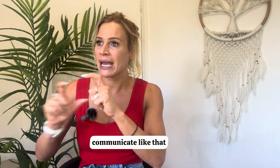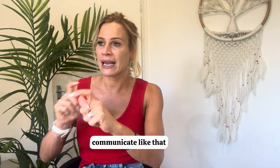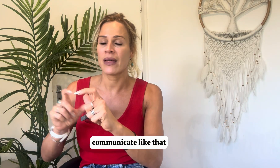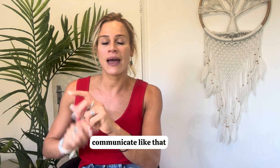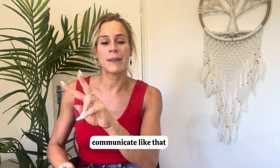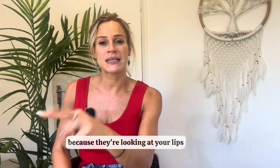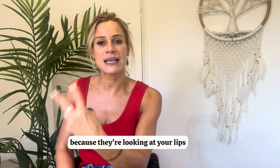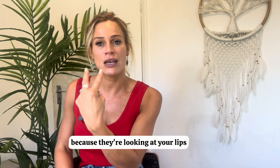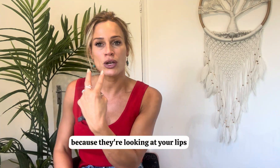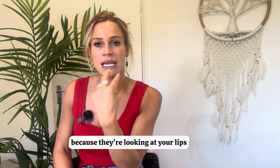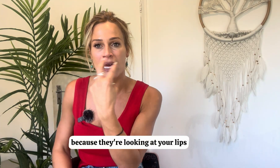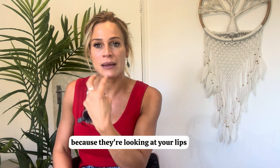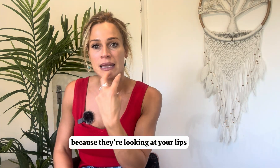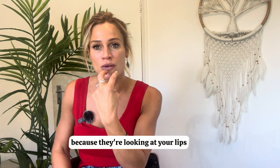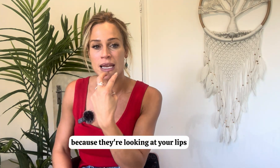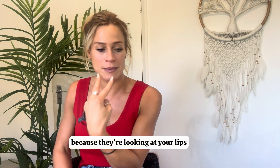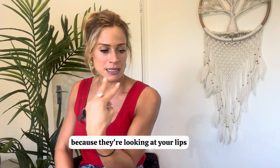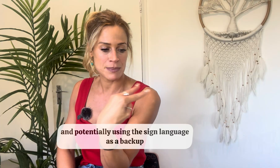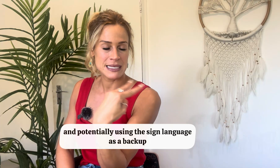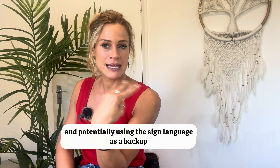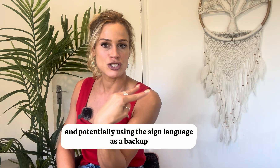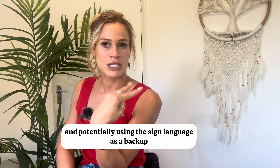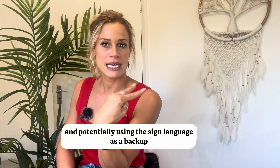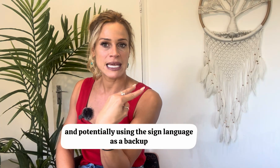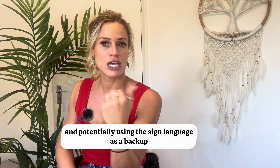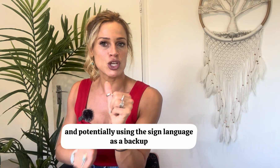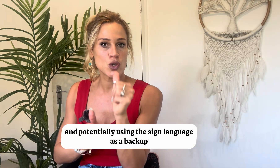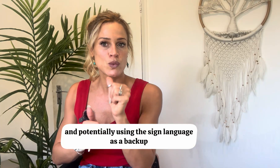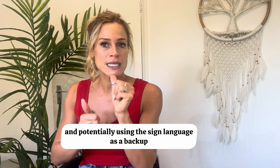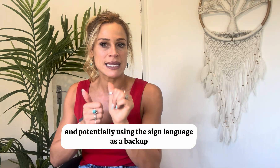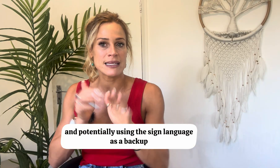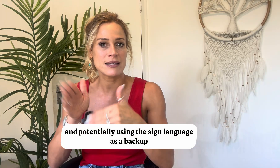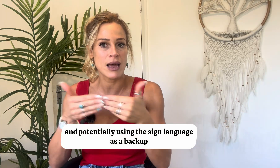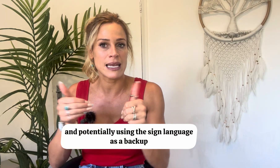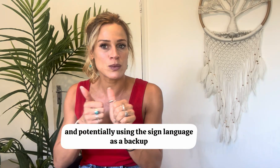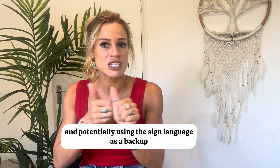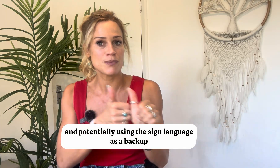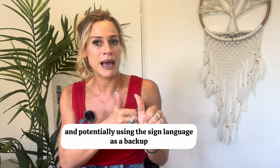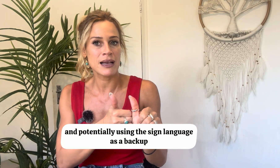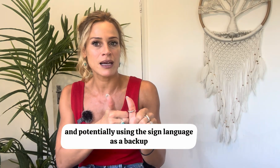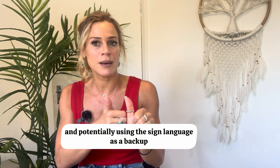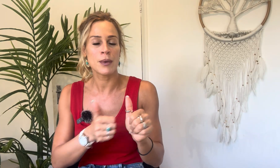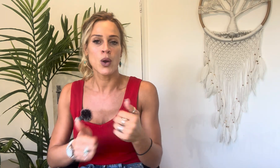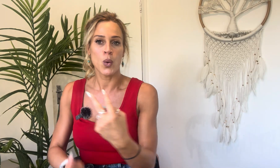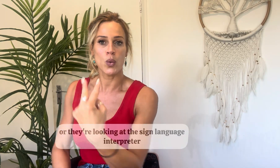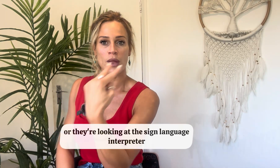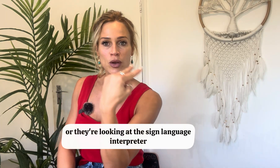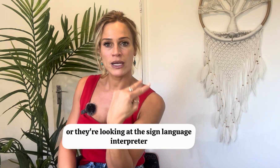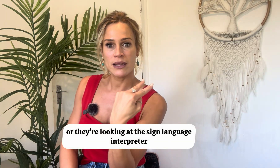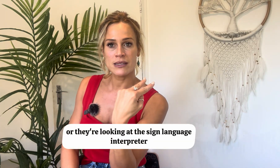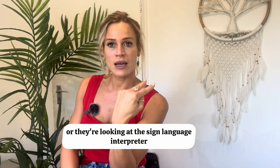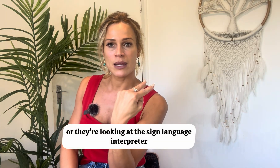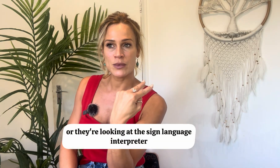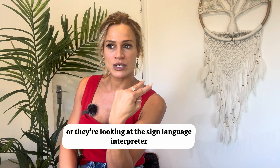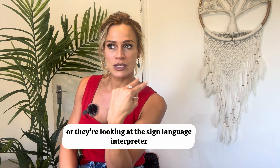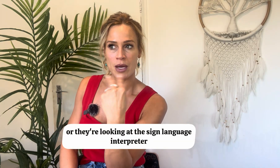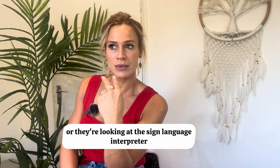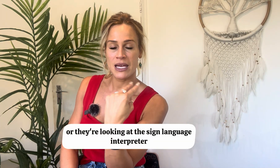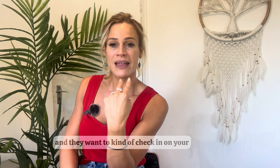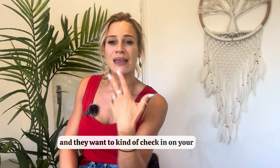like that, because they're looking at your lips and potentially using the sign language as backup, or they're looking at the sign language interpreter and they